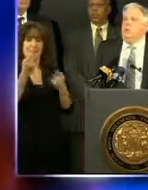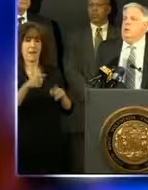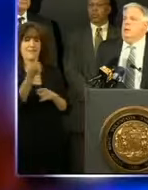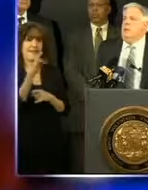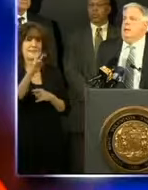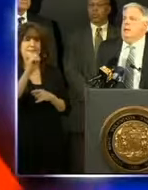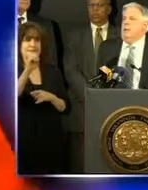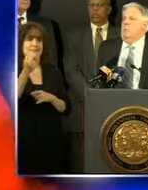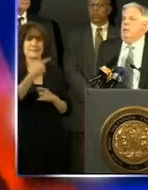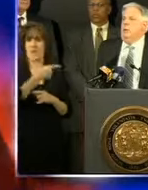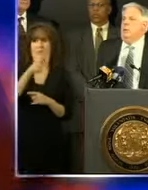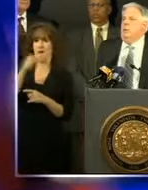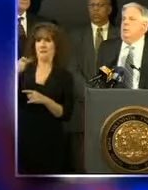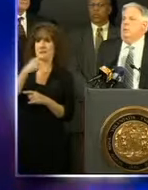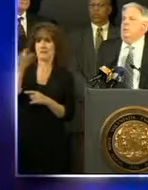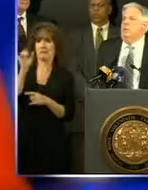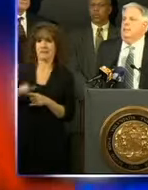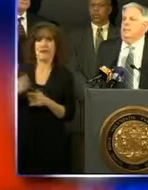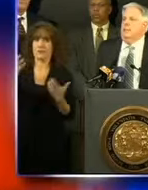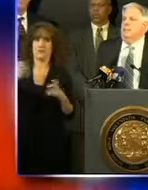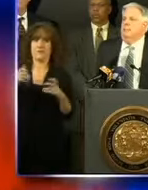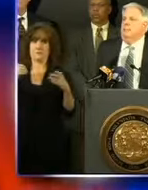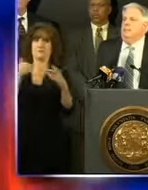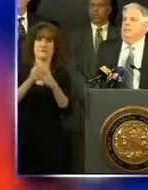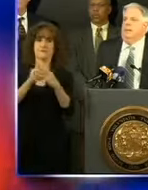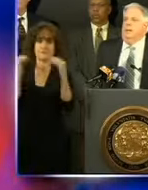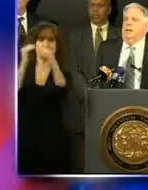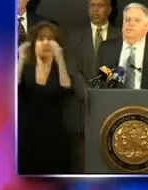Well, it's nowhere near as bad as that at this point. Well, we want to make sure that it doesn't get to that point.